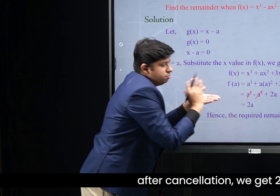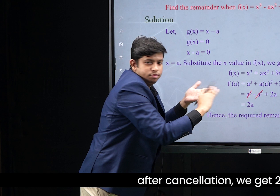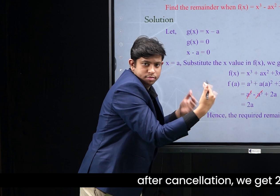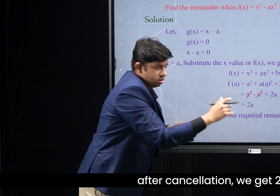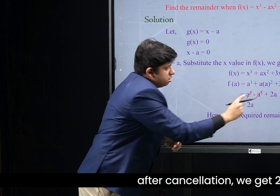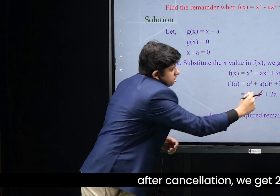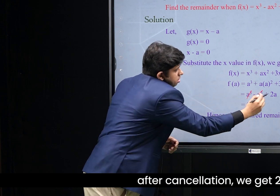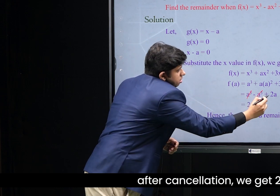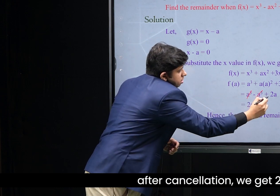2a.